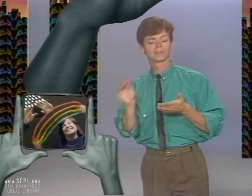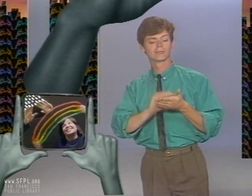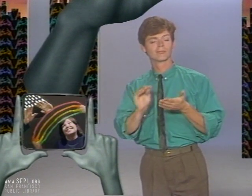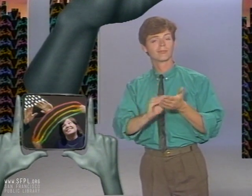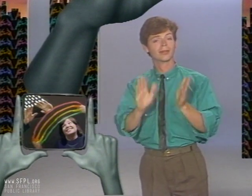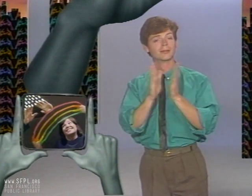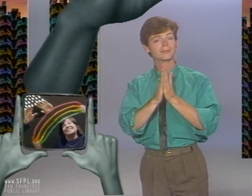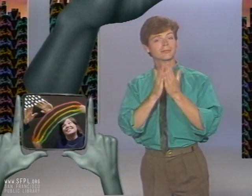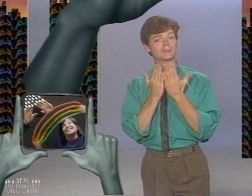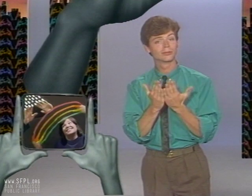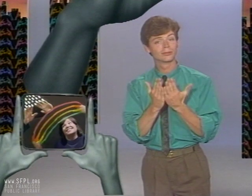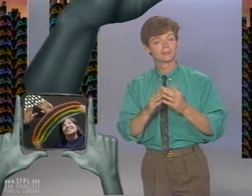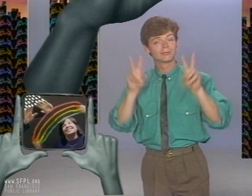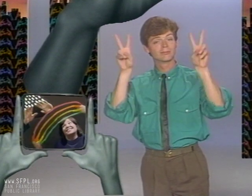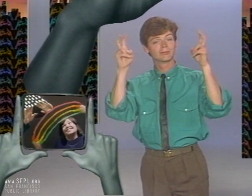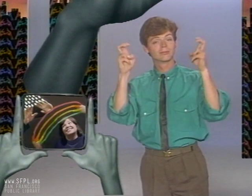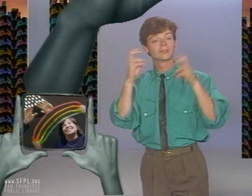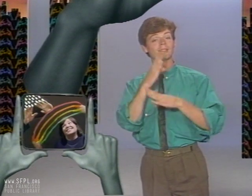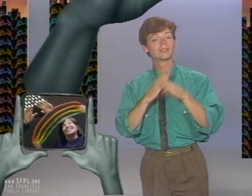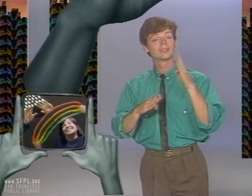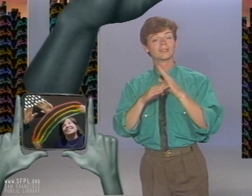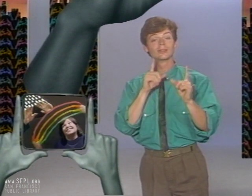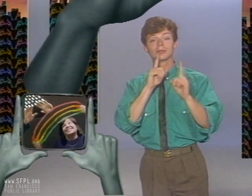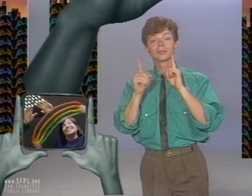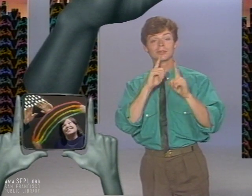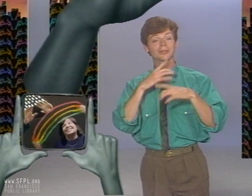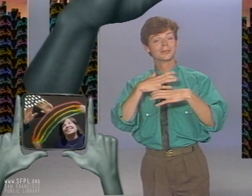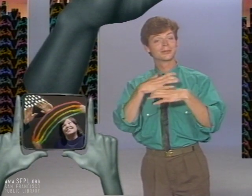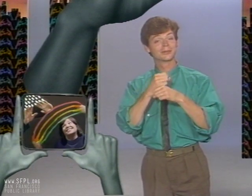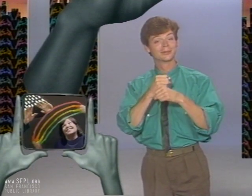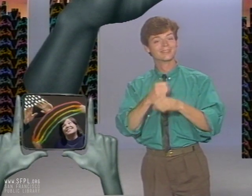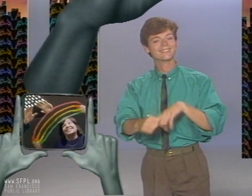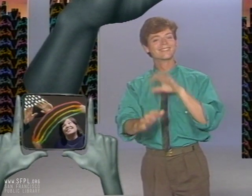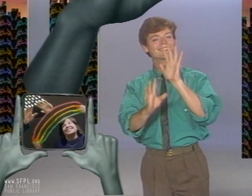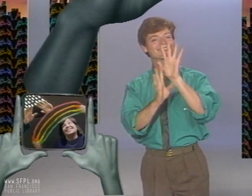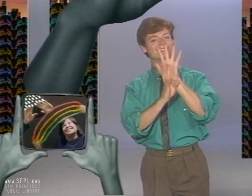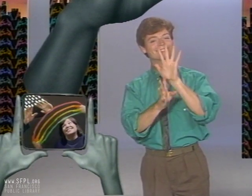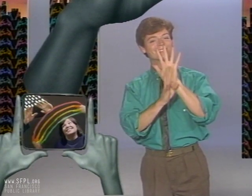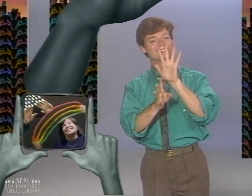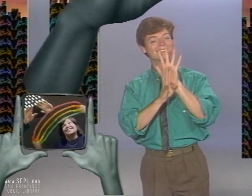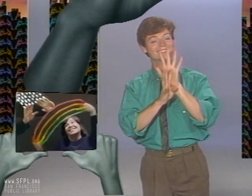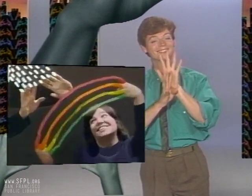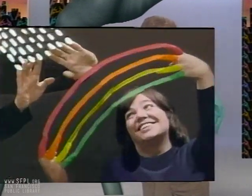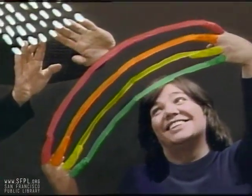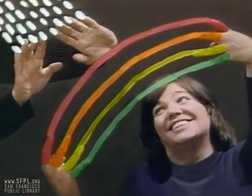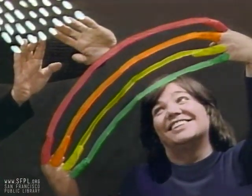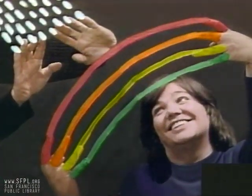and co-author of Hand Talk, the first book to treat sign language in an artistic fashion.